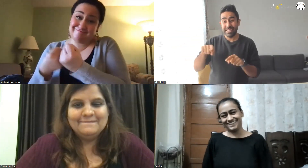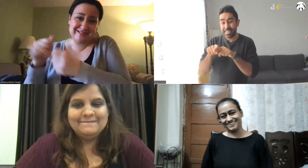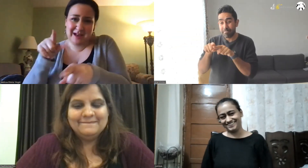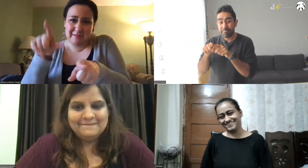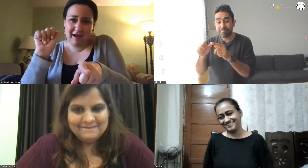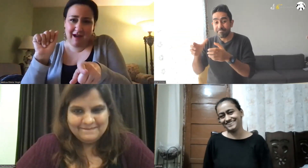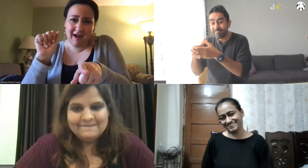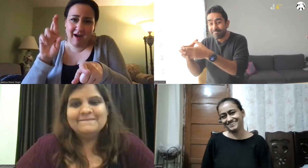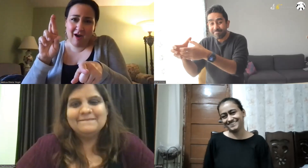Yes.